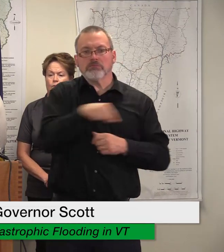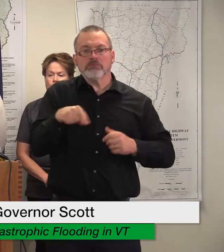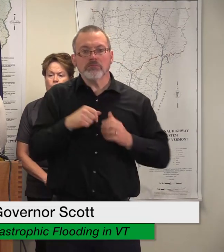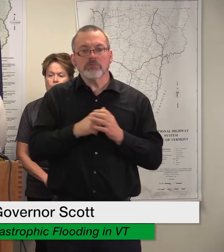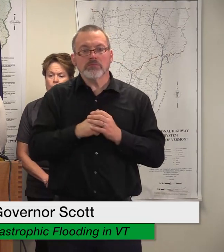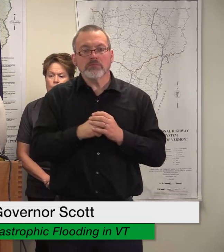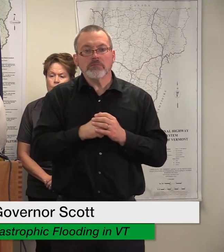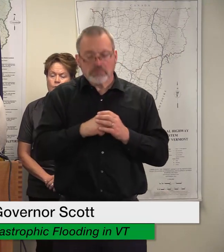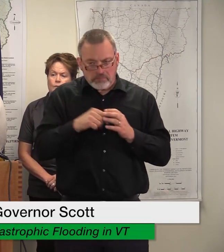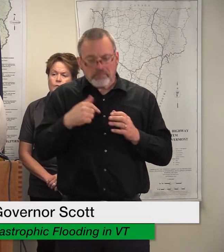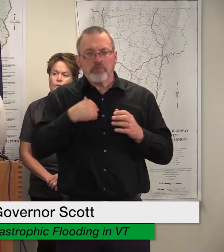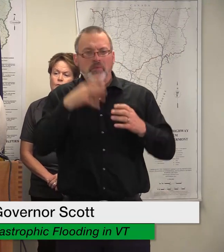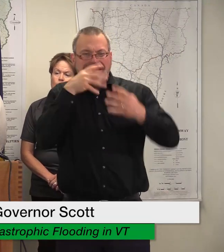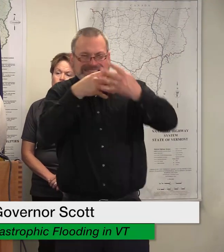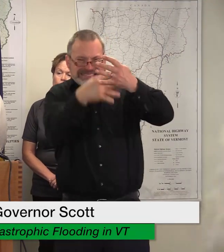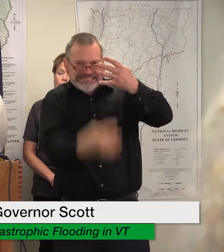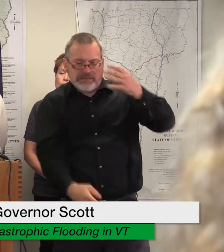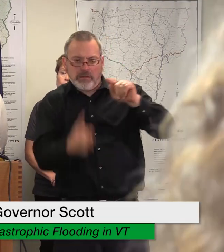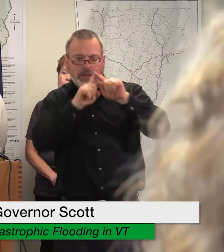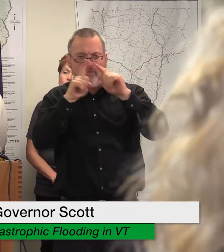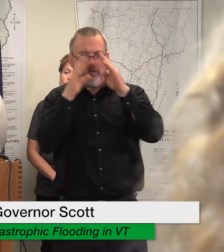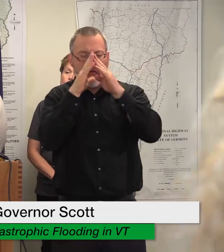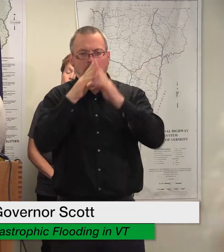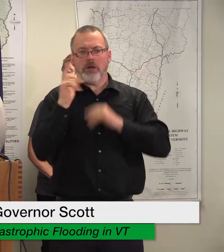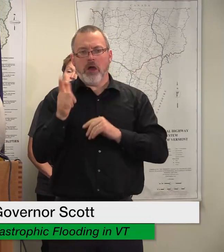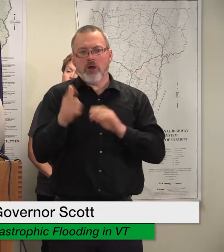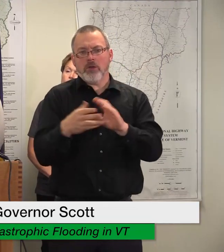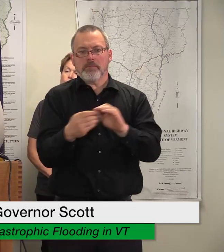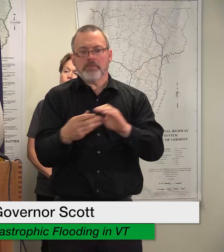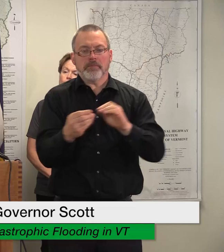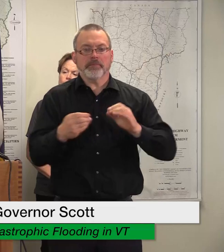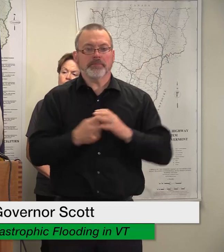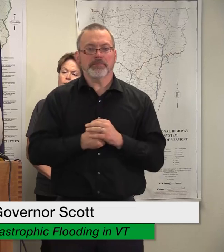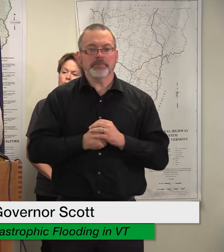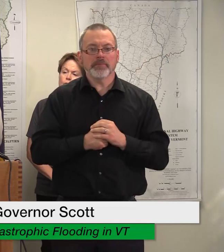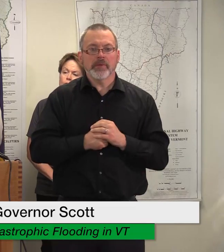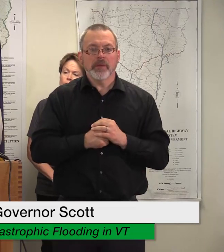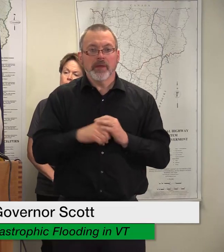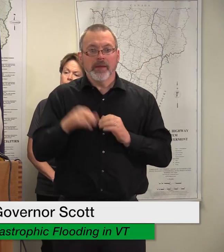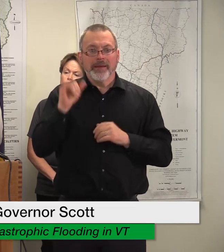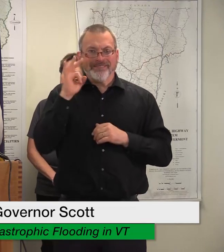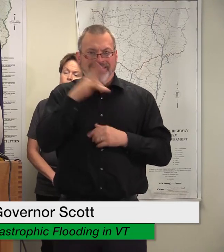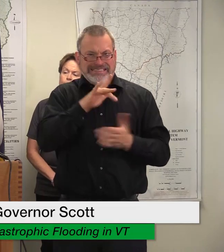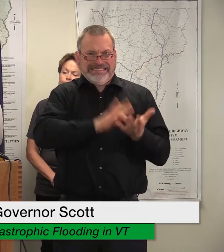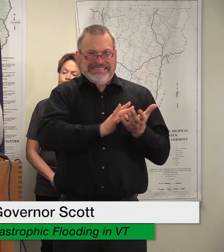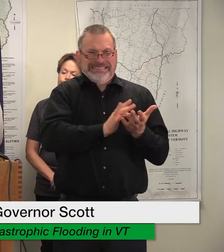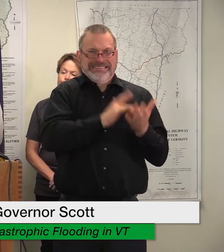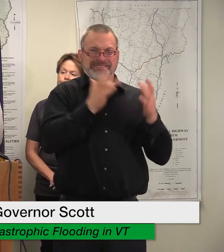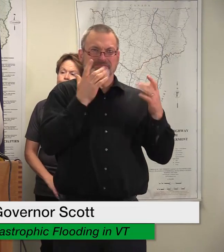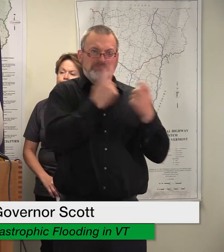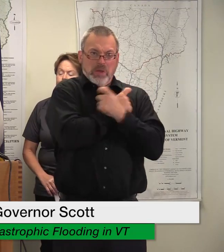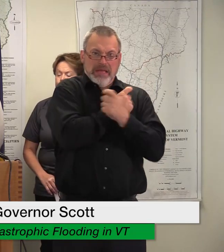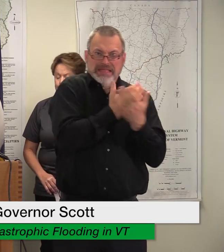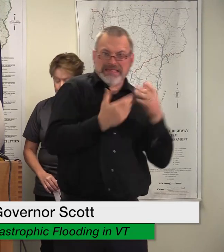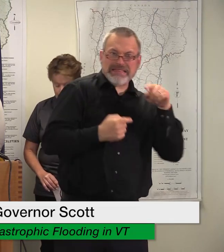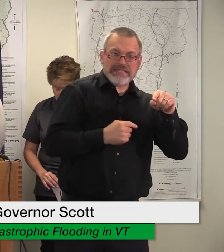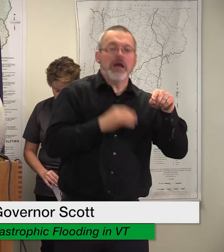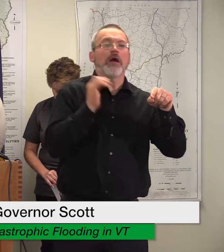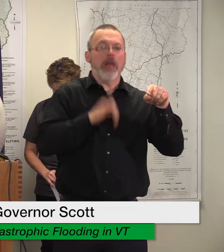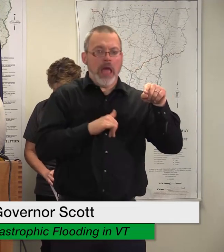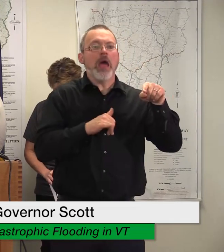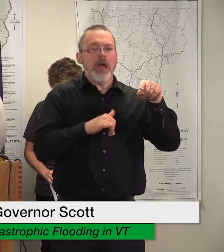summer. Businesses are also eligible to bring hazardous materials to this site. Up to 10 5-gallon containers